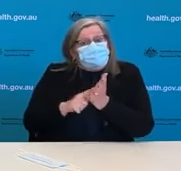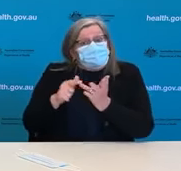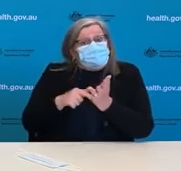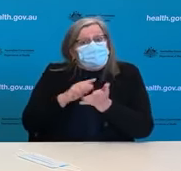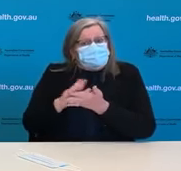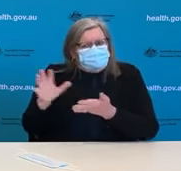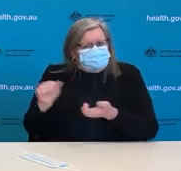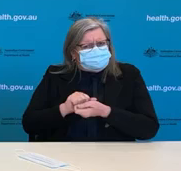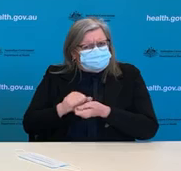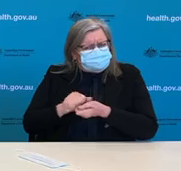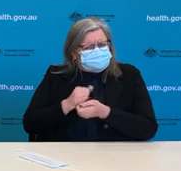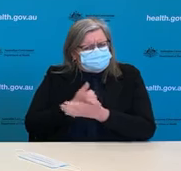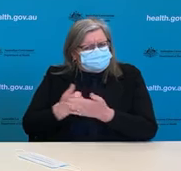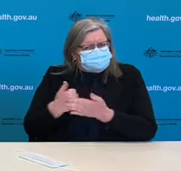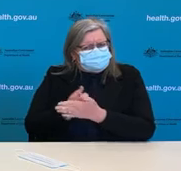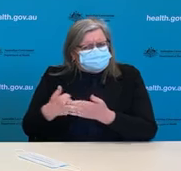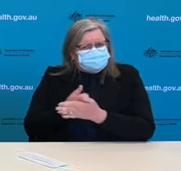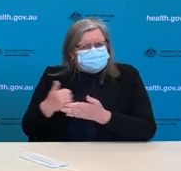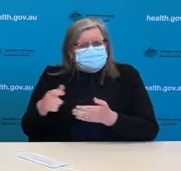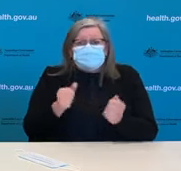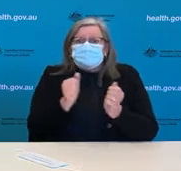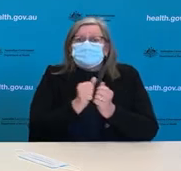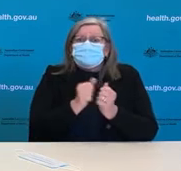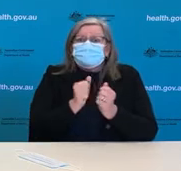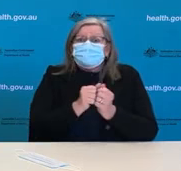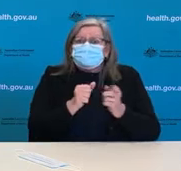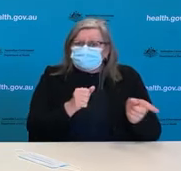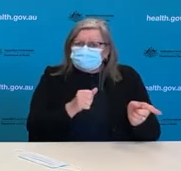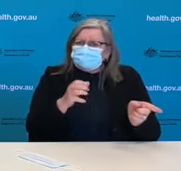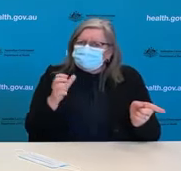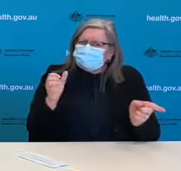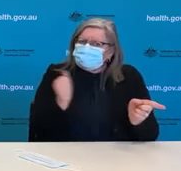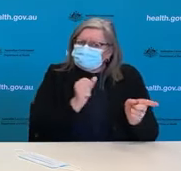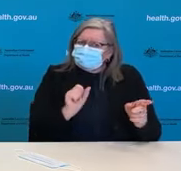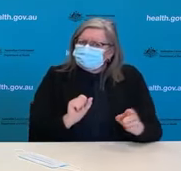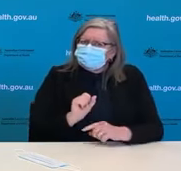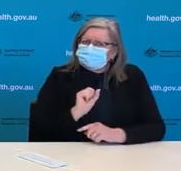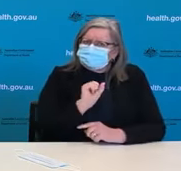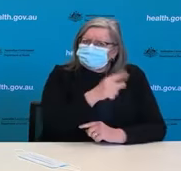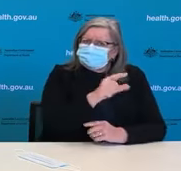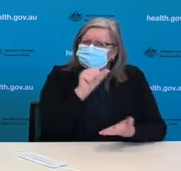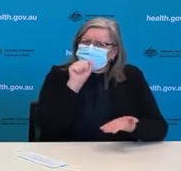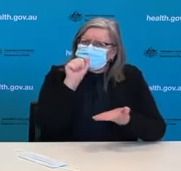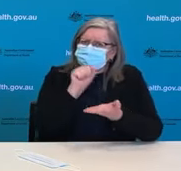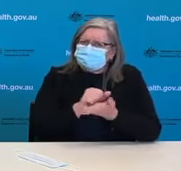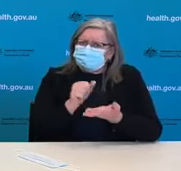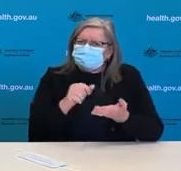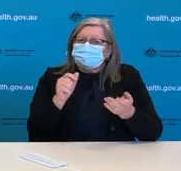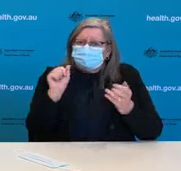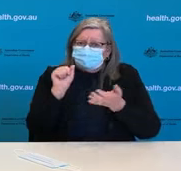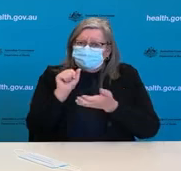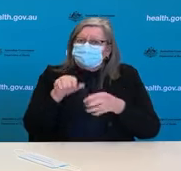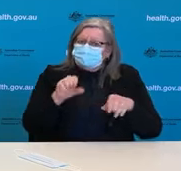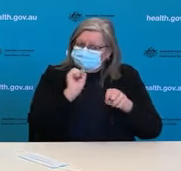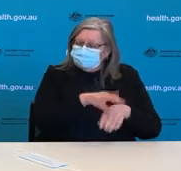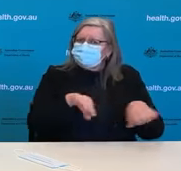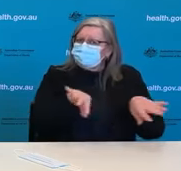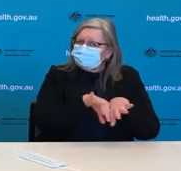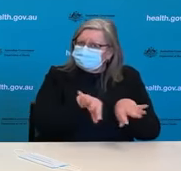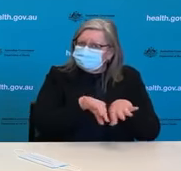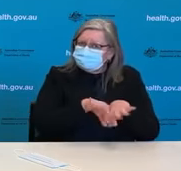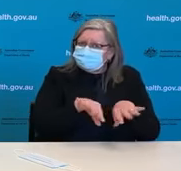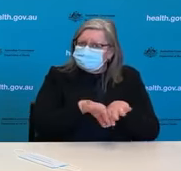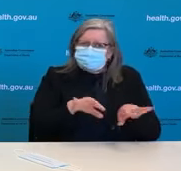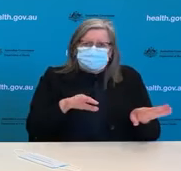wearing a disposable mask, please make sure that you dispose of it appropriately into the rubbish. We don't want to see